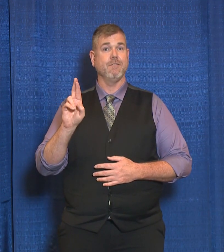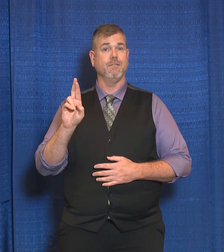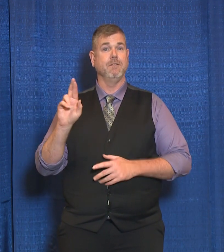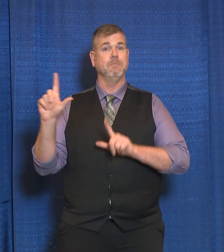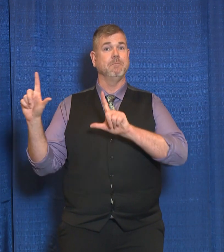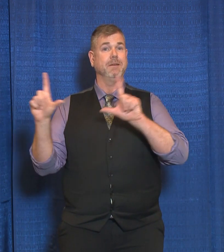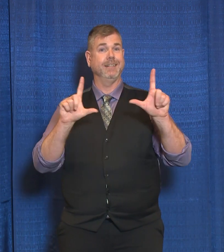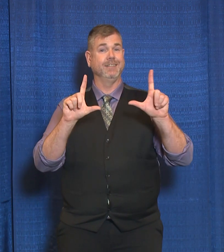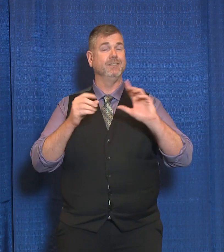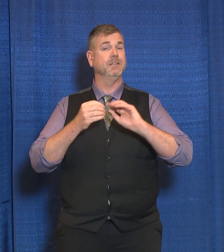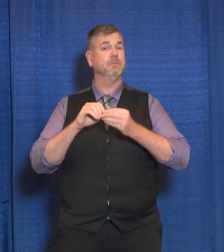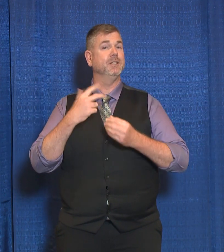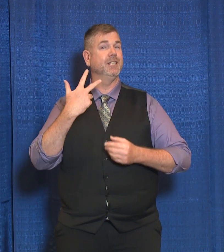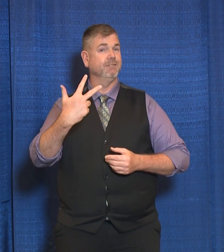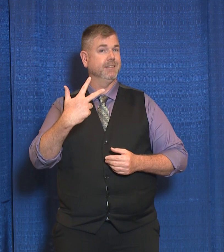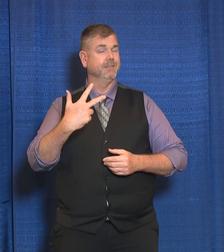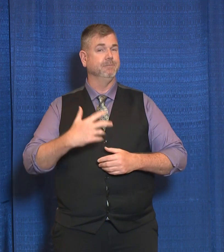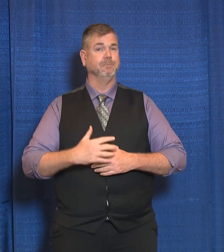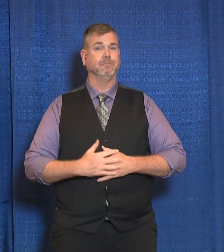COVR, page 3.